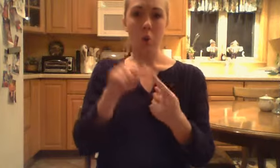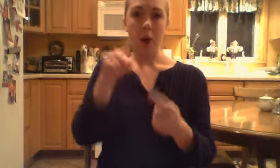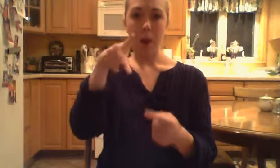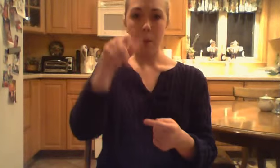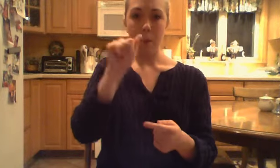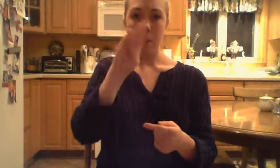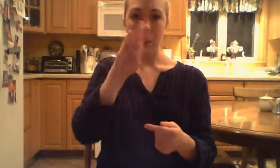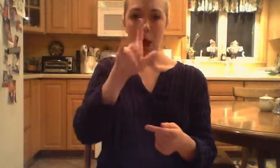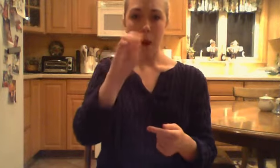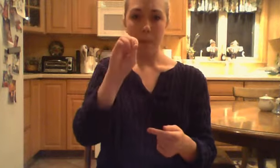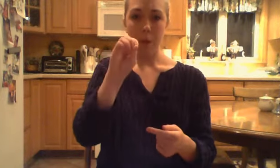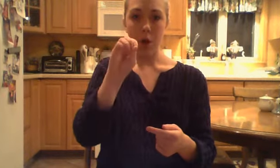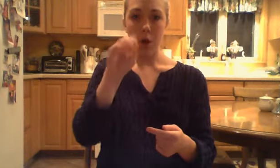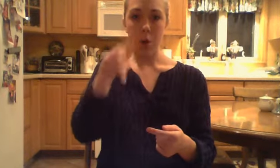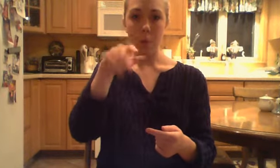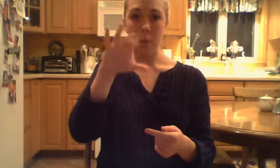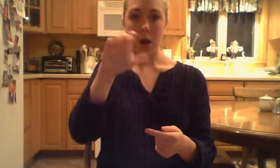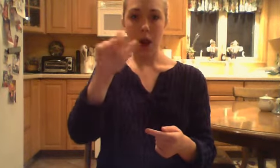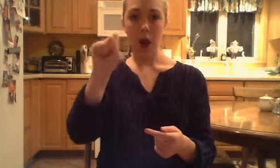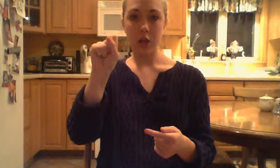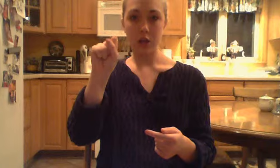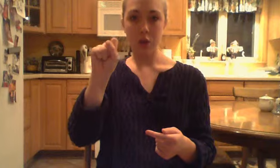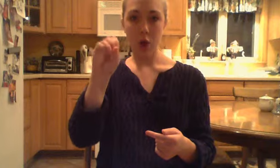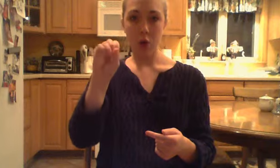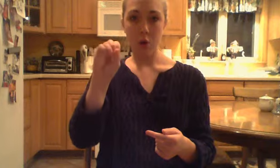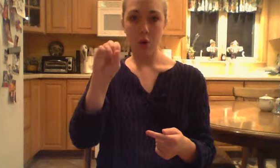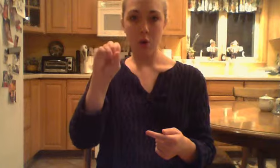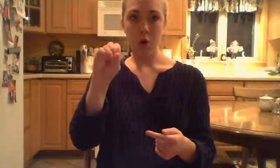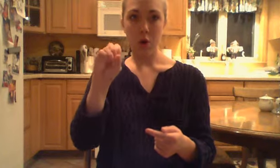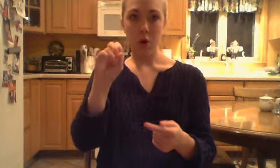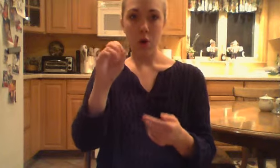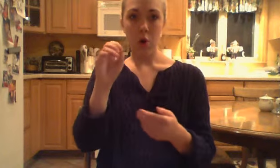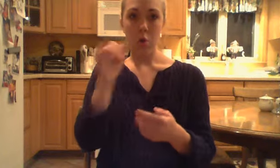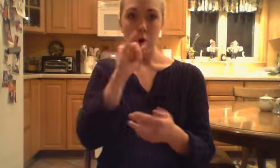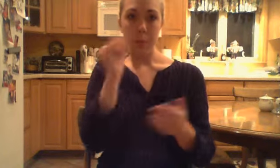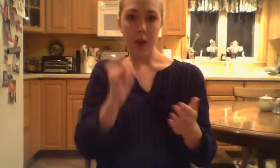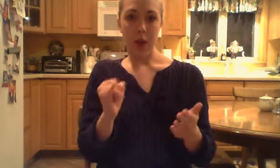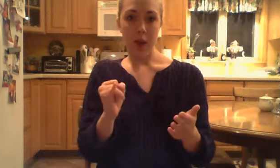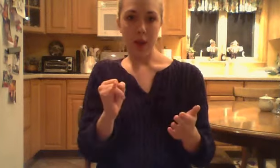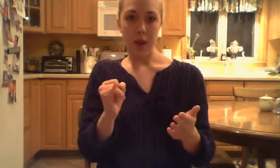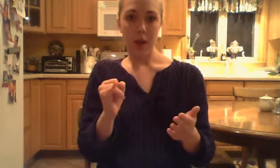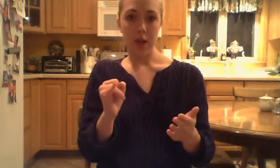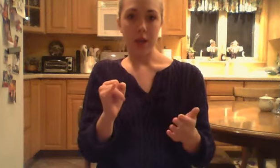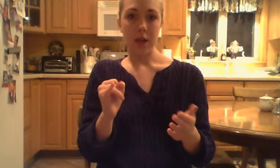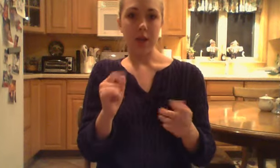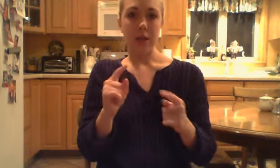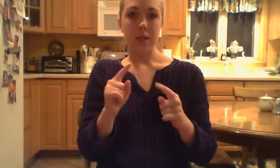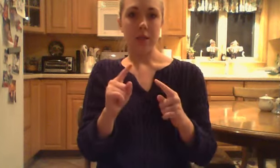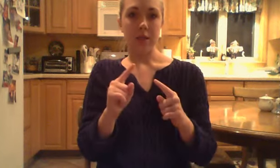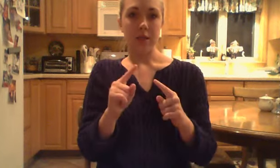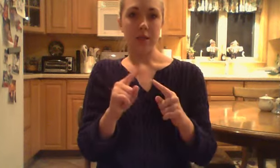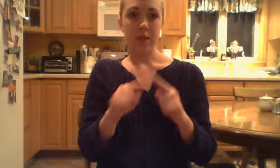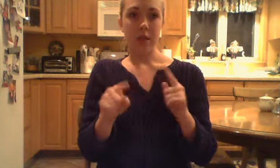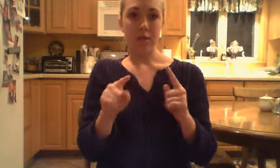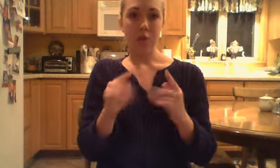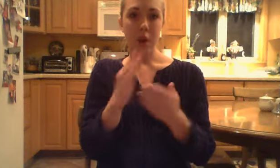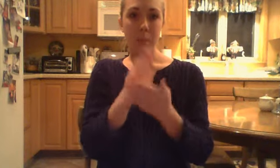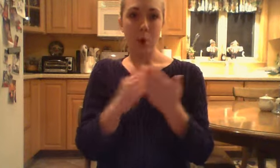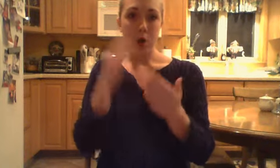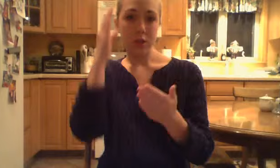all different viewpoints at the same time. What do we call that? Abstract, right. And Georgia would